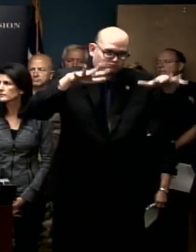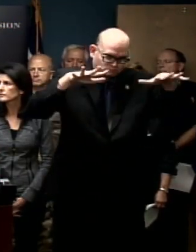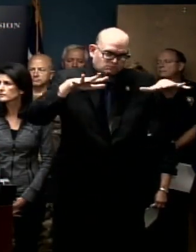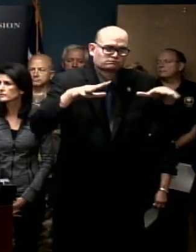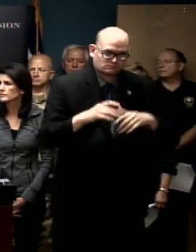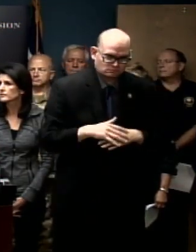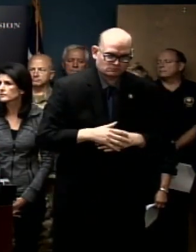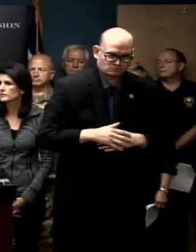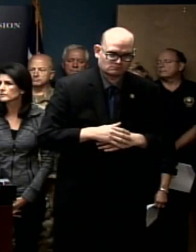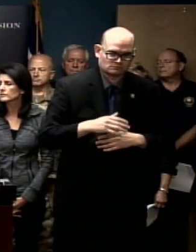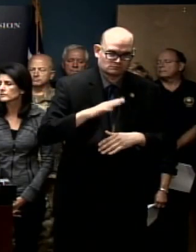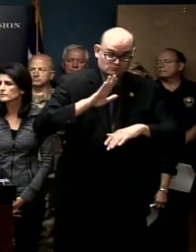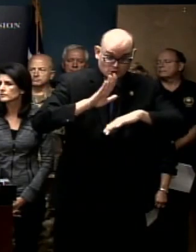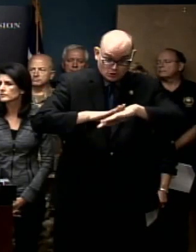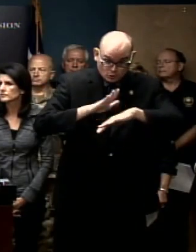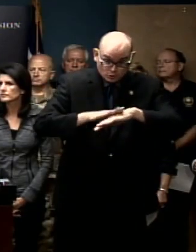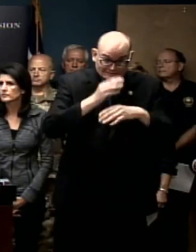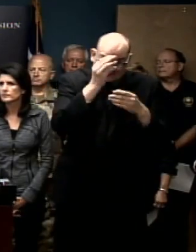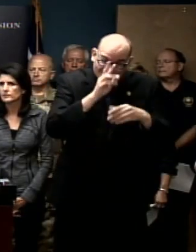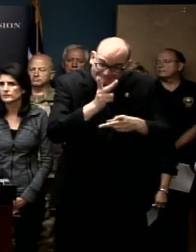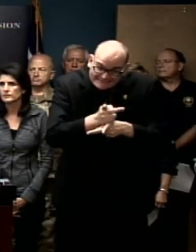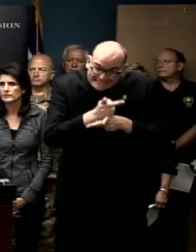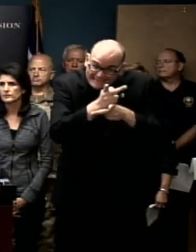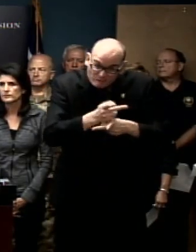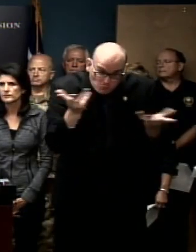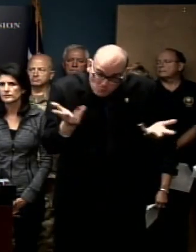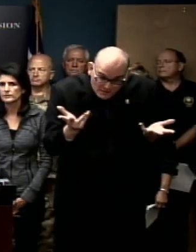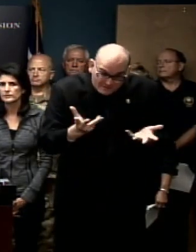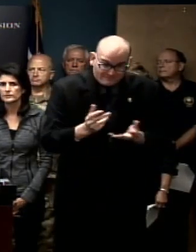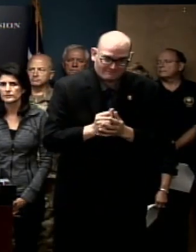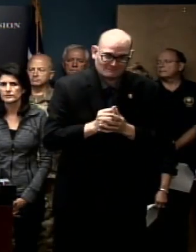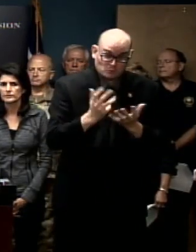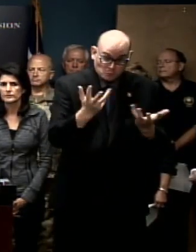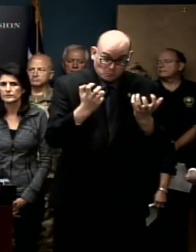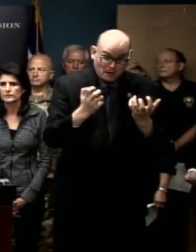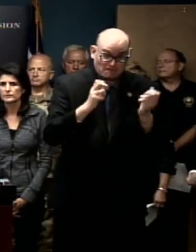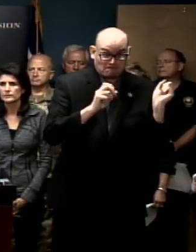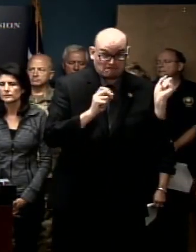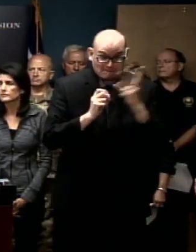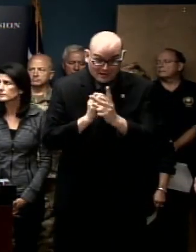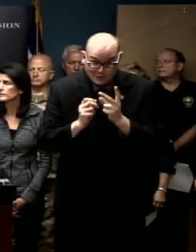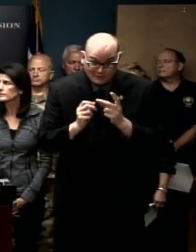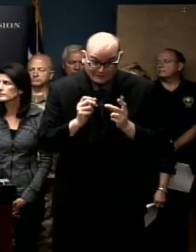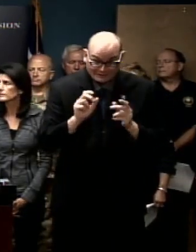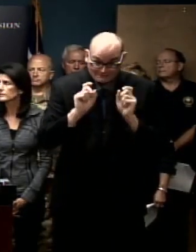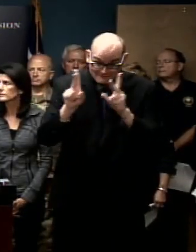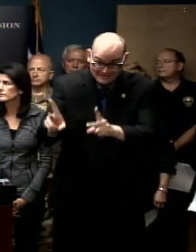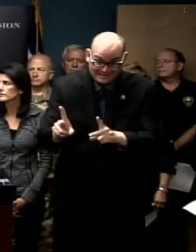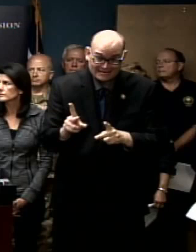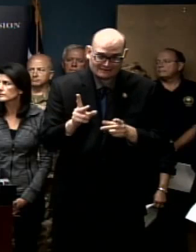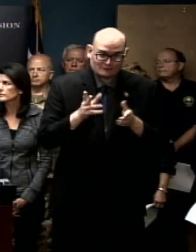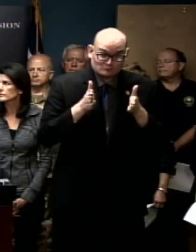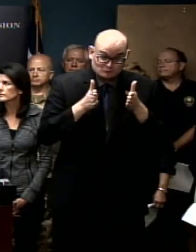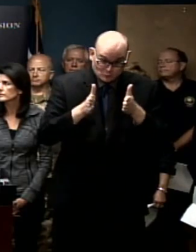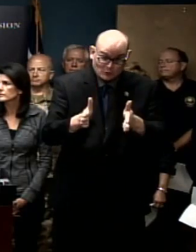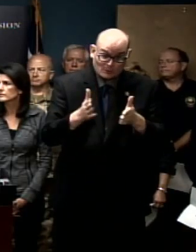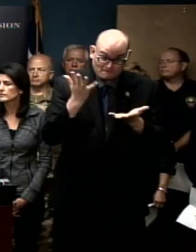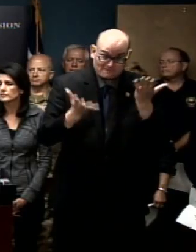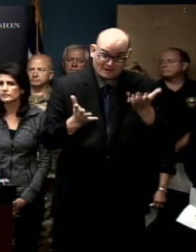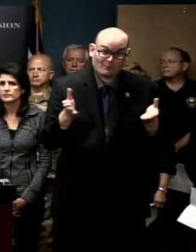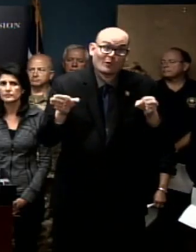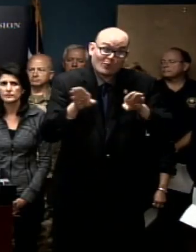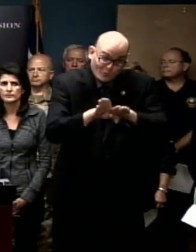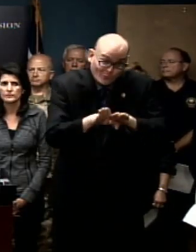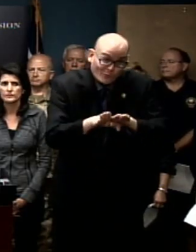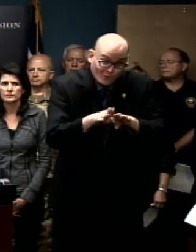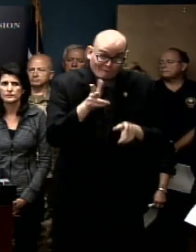caution everyone who is making an attempt to get back into the areas to realize that the roads may be closed in the